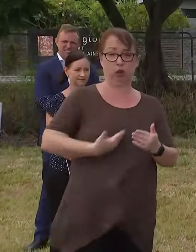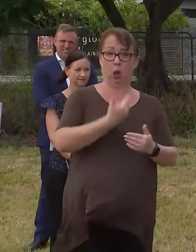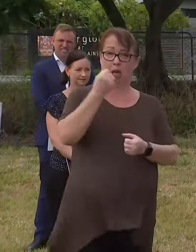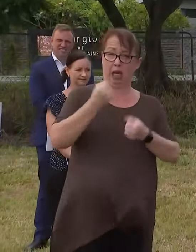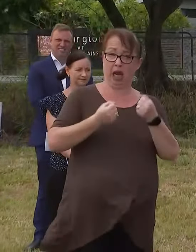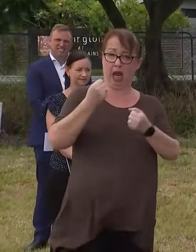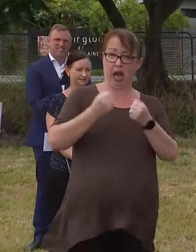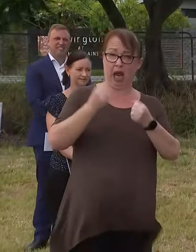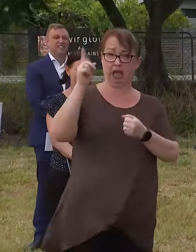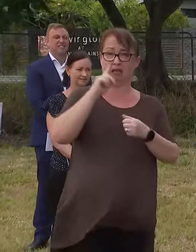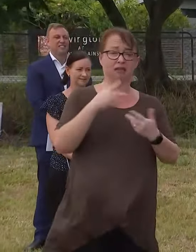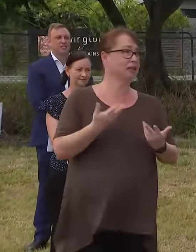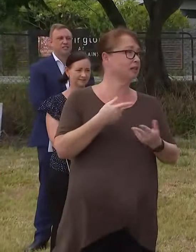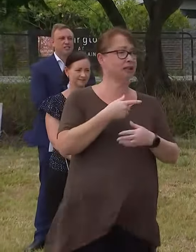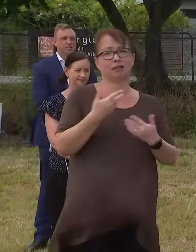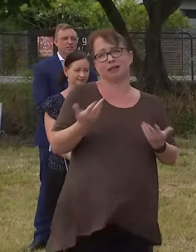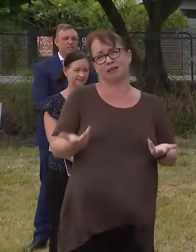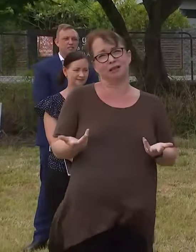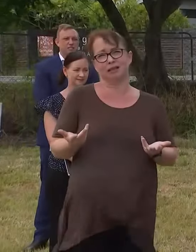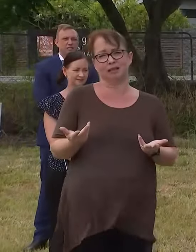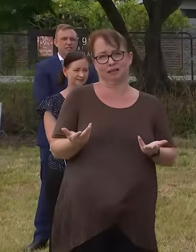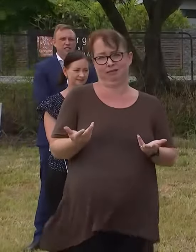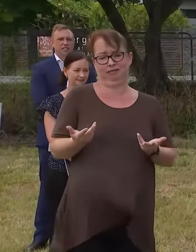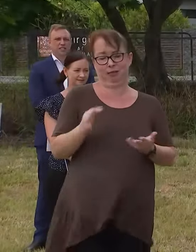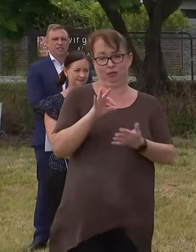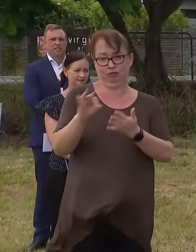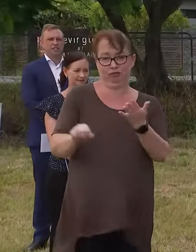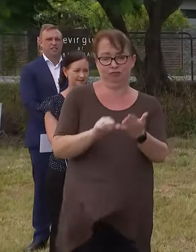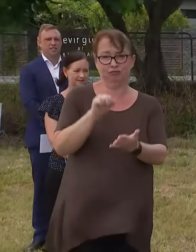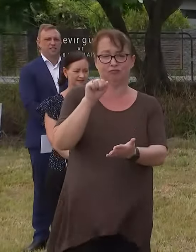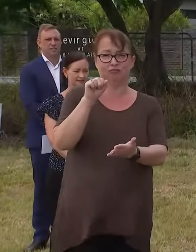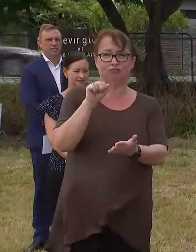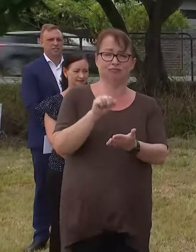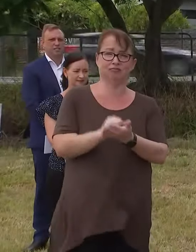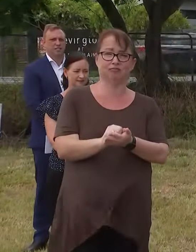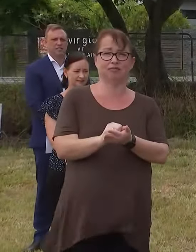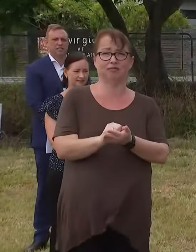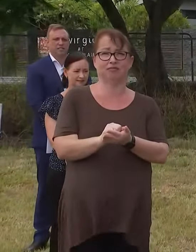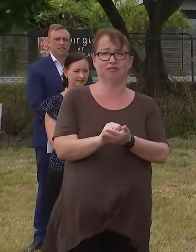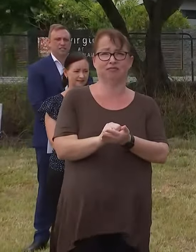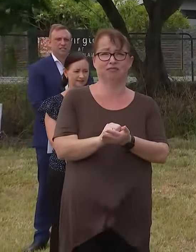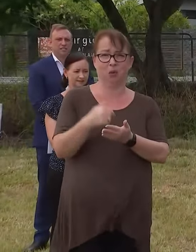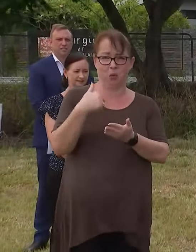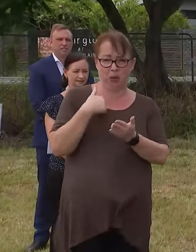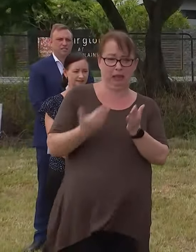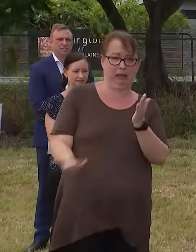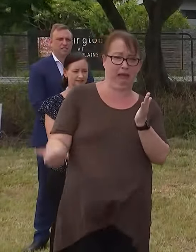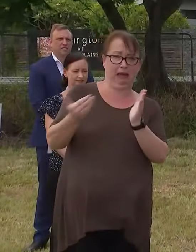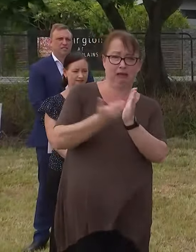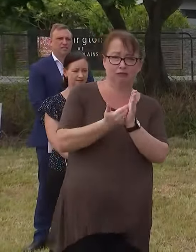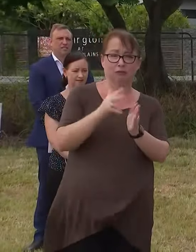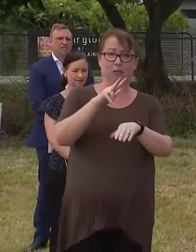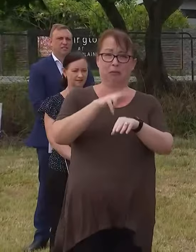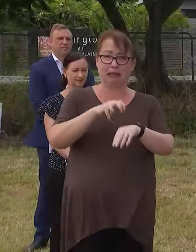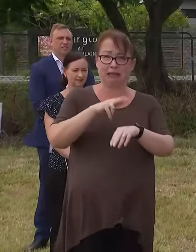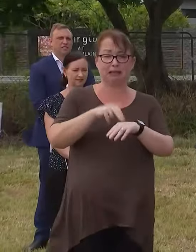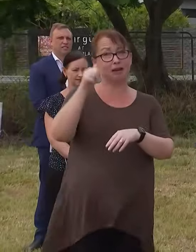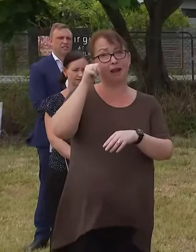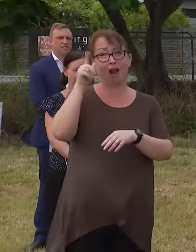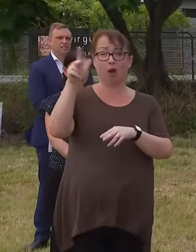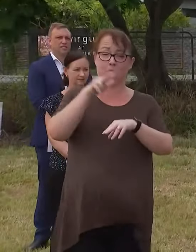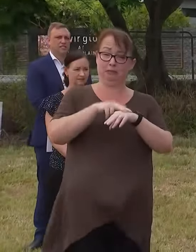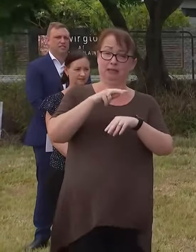Yeah, well, that's not on. Like honestly, I mean, we have put on extra police. I know the police try their